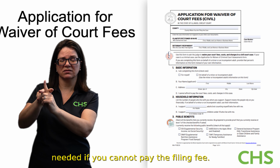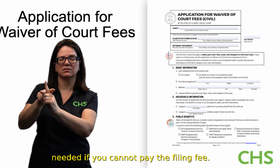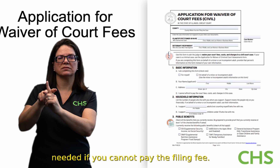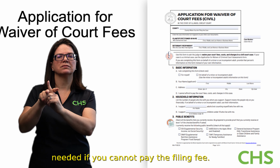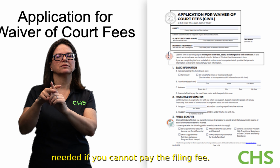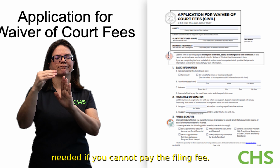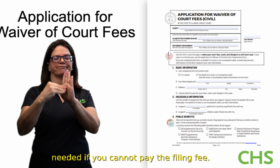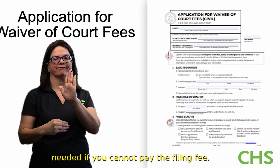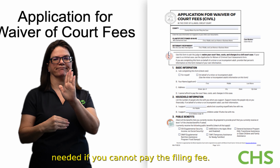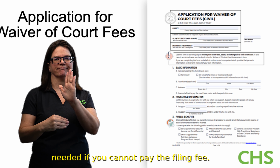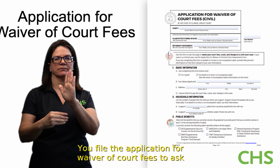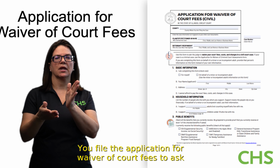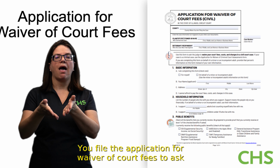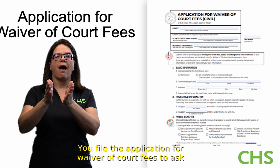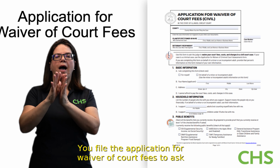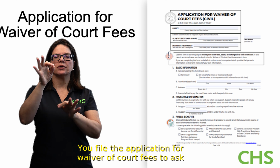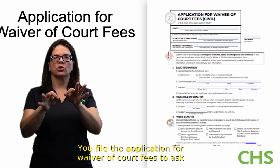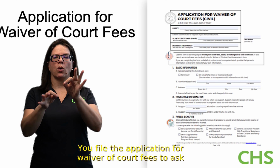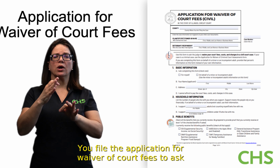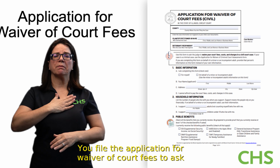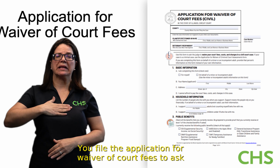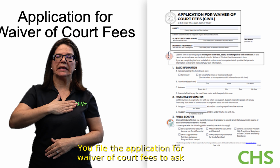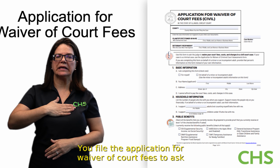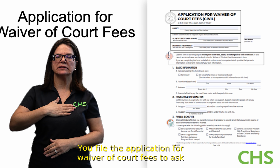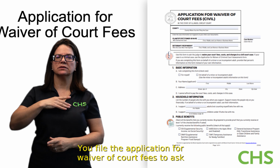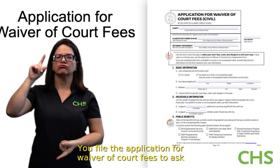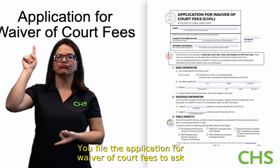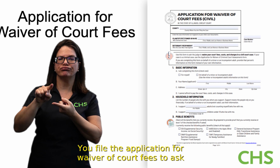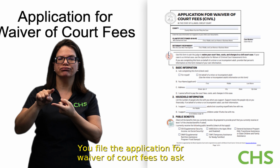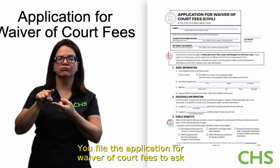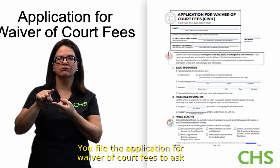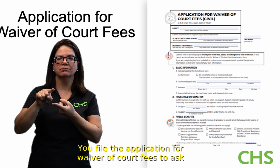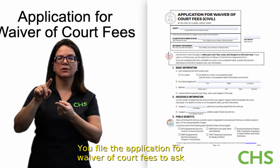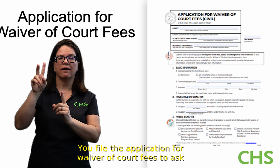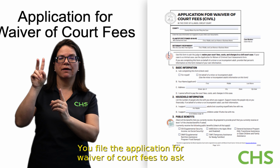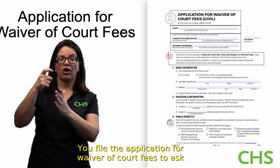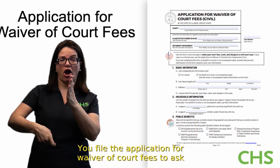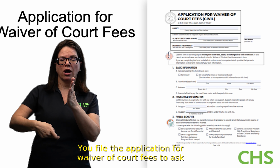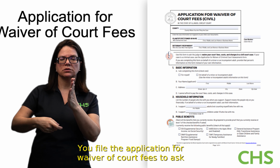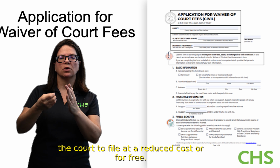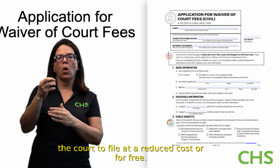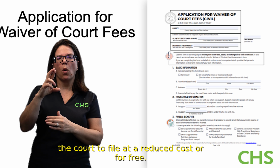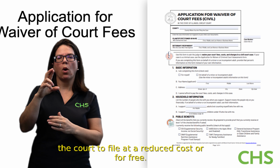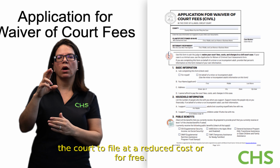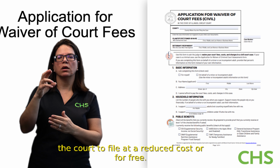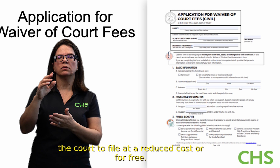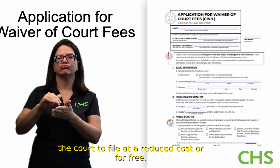fee. You file the application for waiver of court fees to ask the court to file